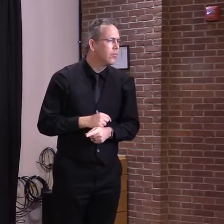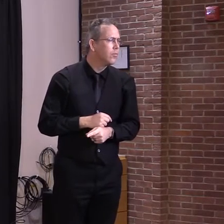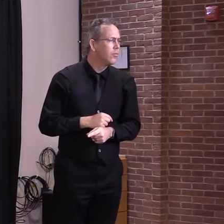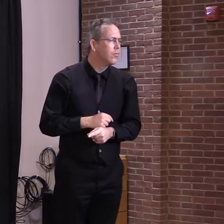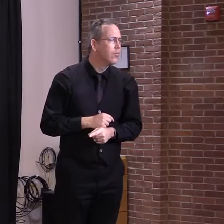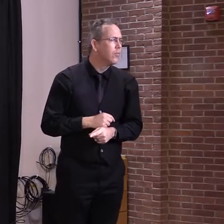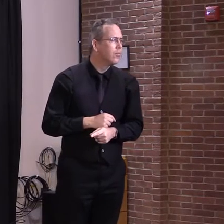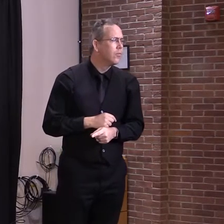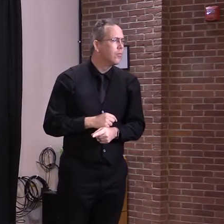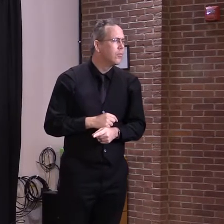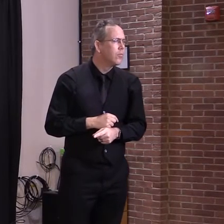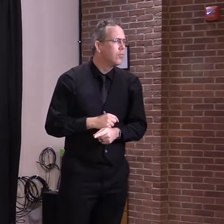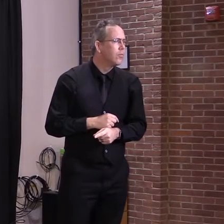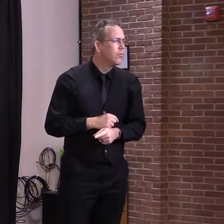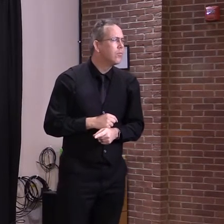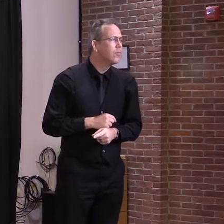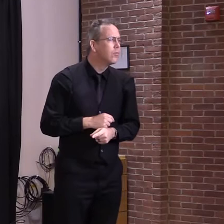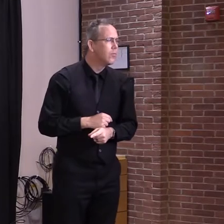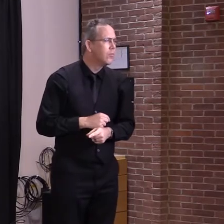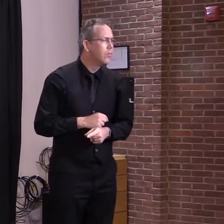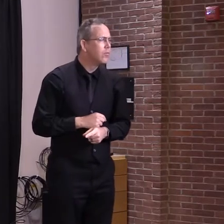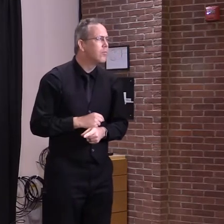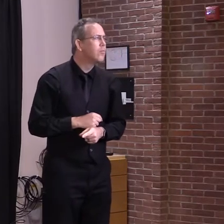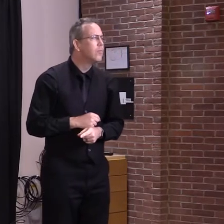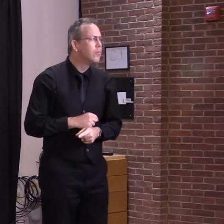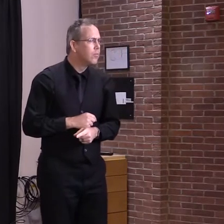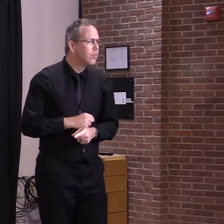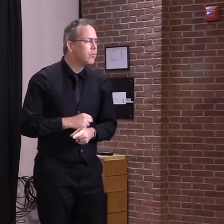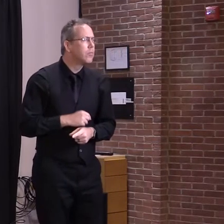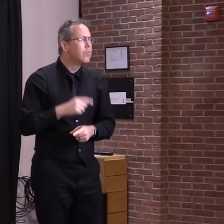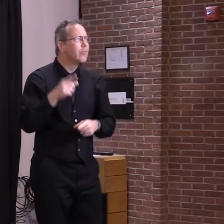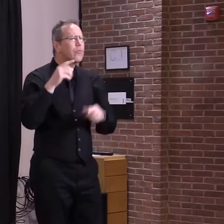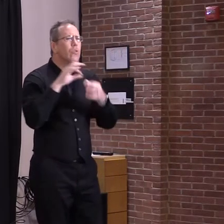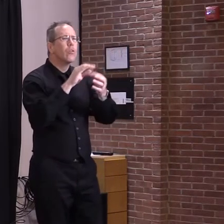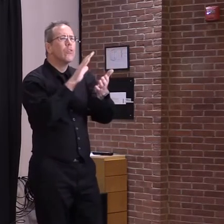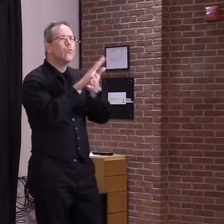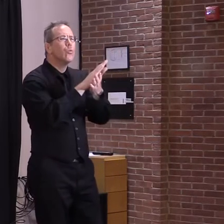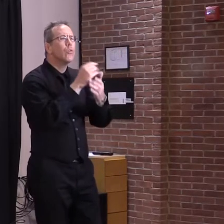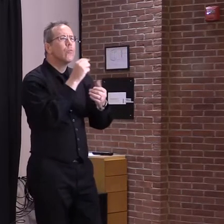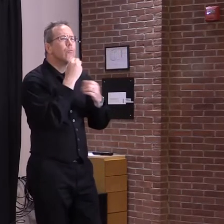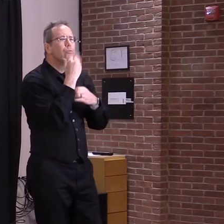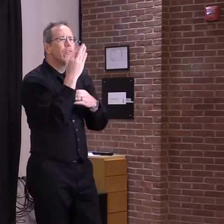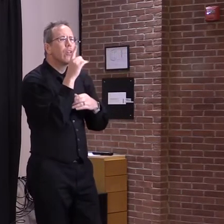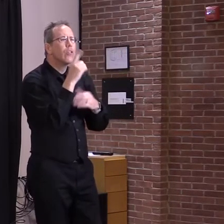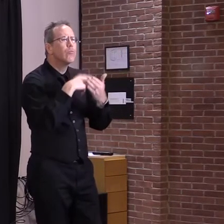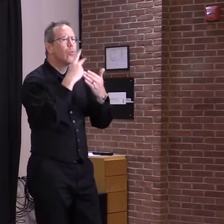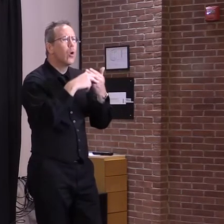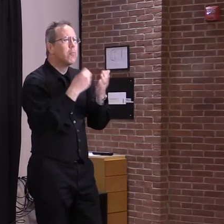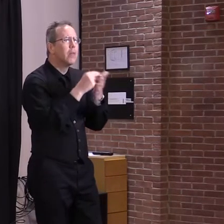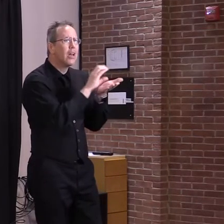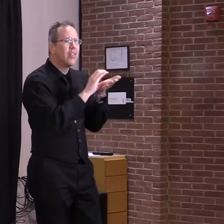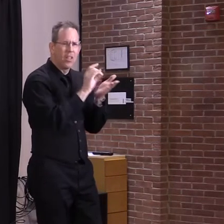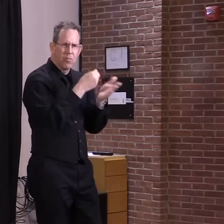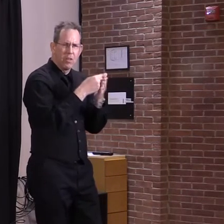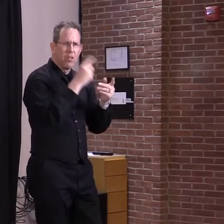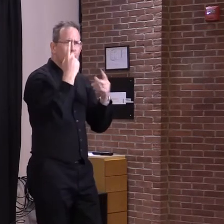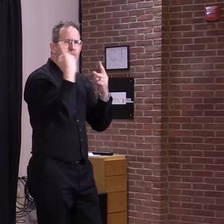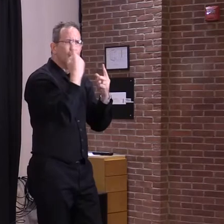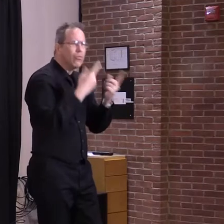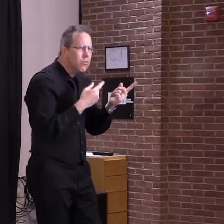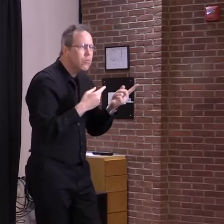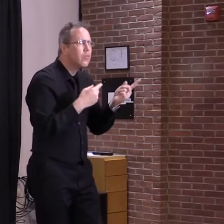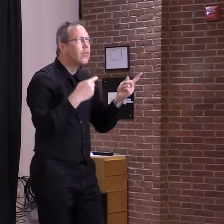universal school breakfast and lunch program. I think there's a sales tax on candy as a possibility.